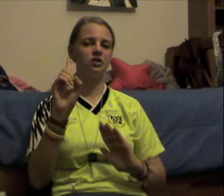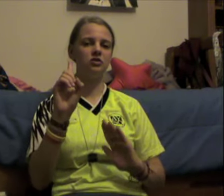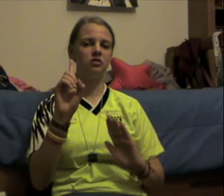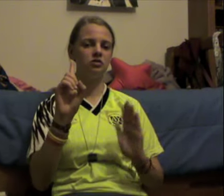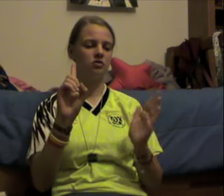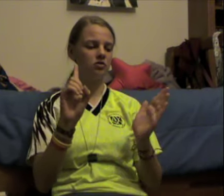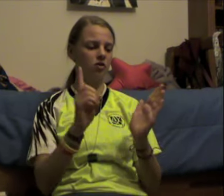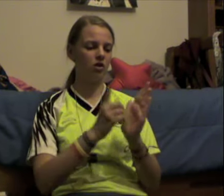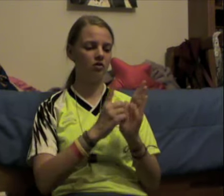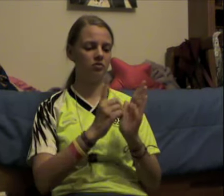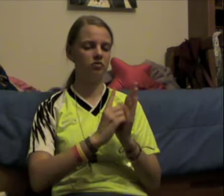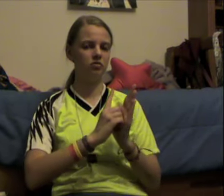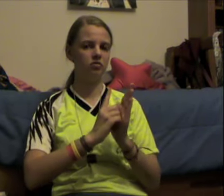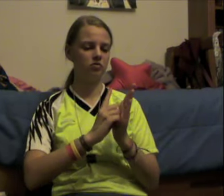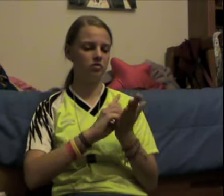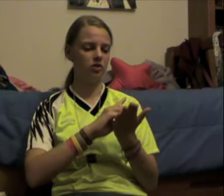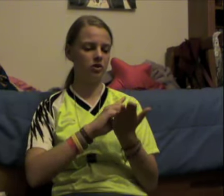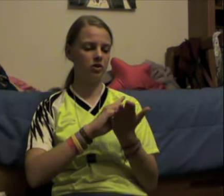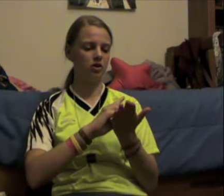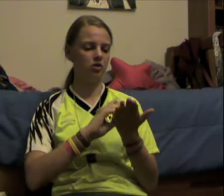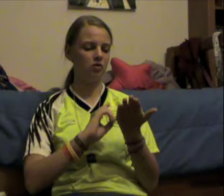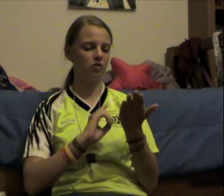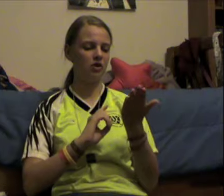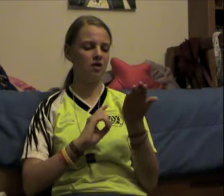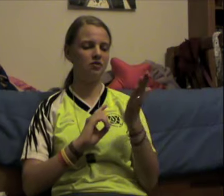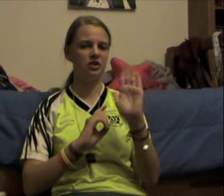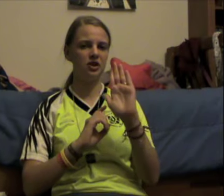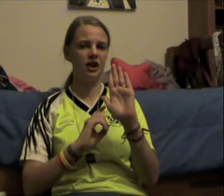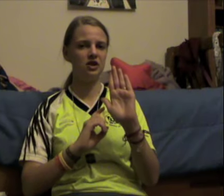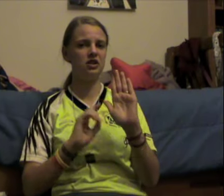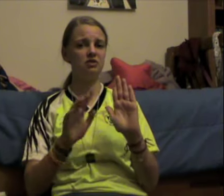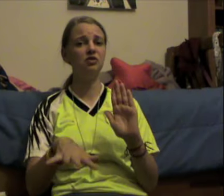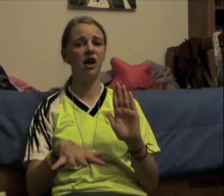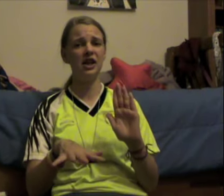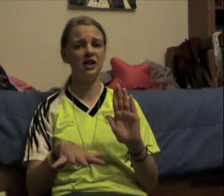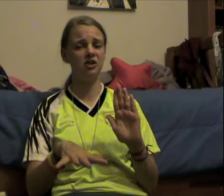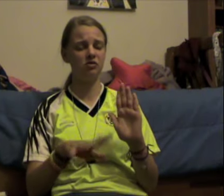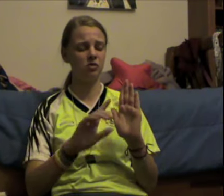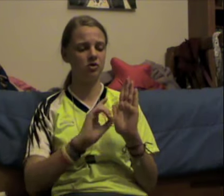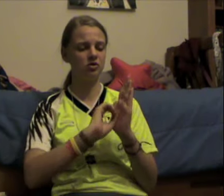Dexies on your left hand, if you're right-handed, of course.